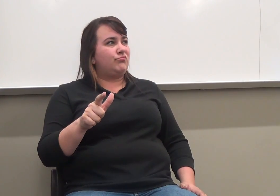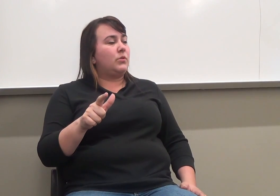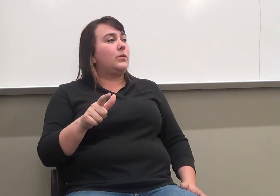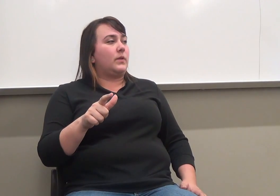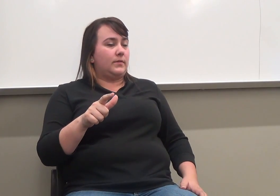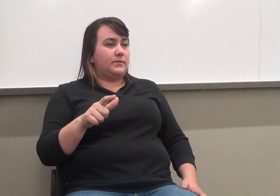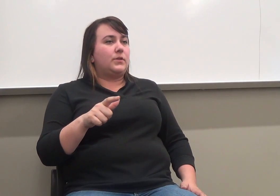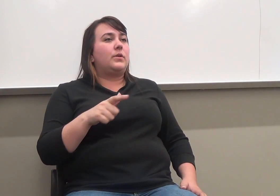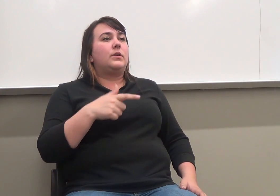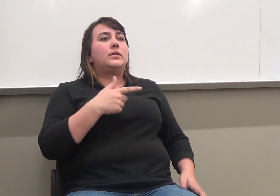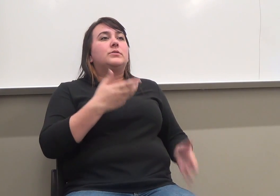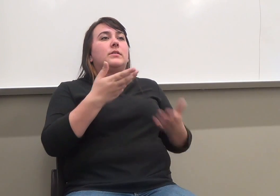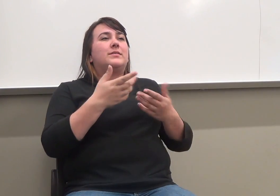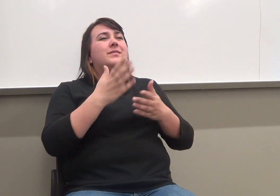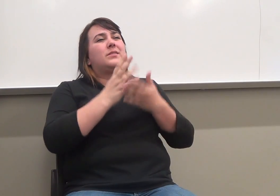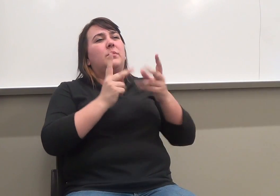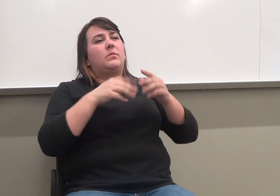Here's the thing about what happens on